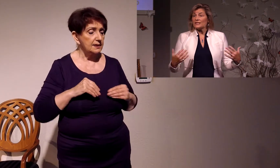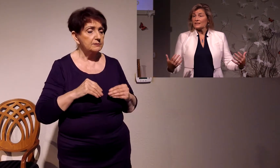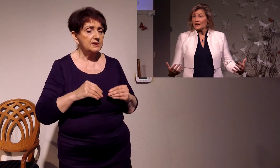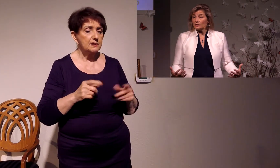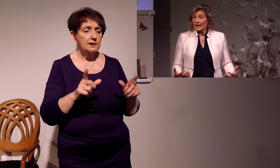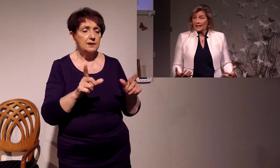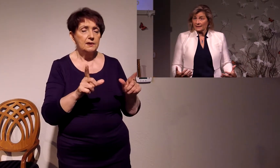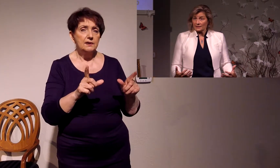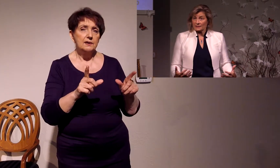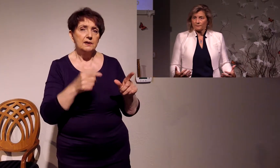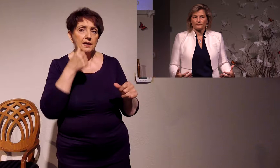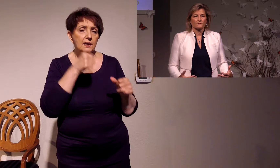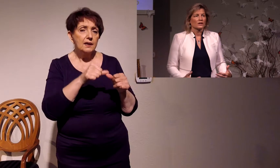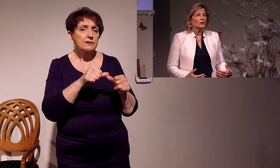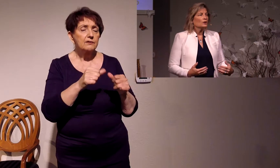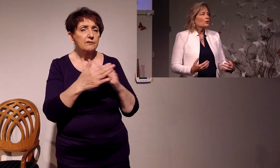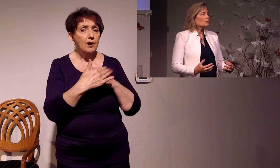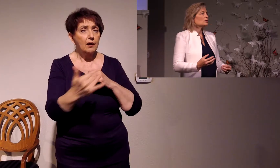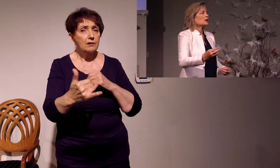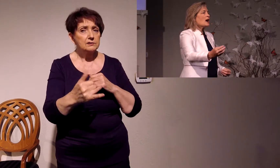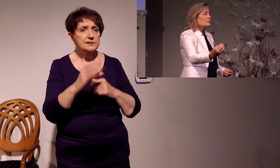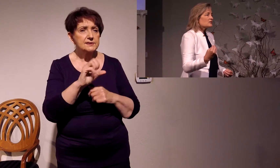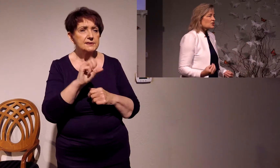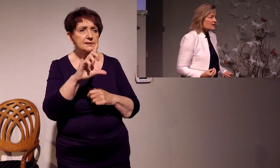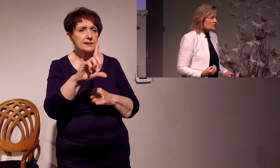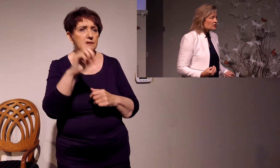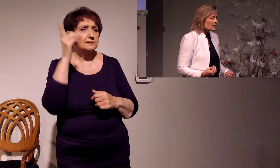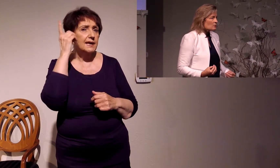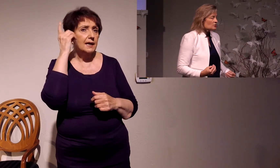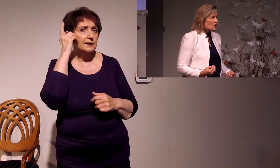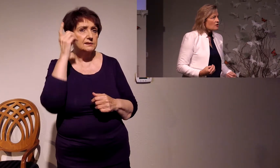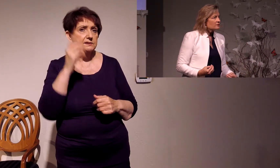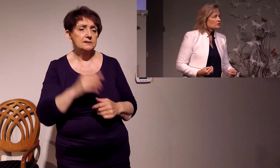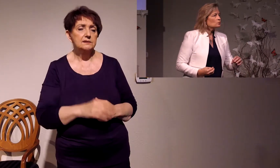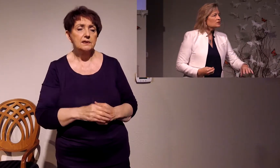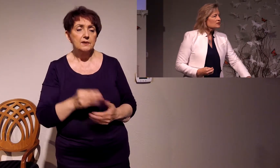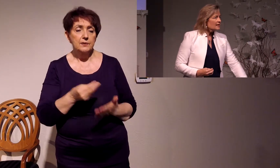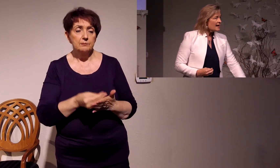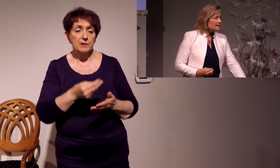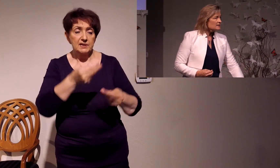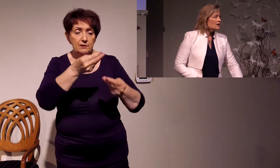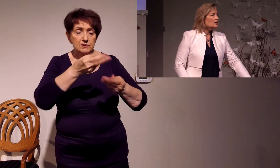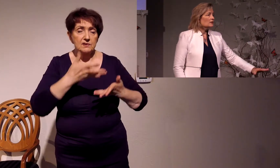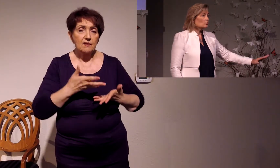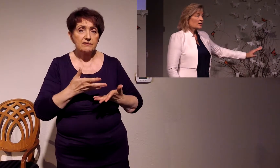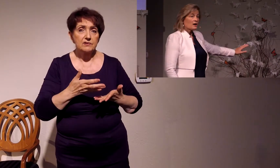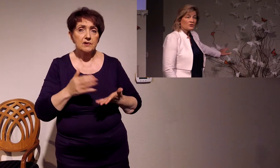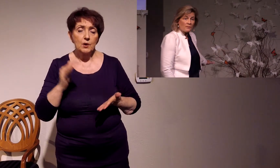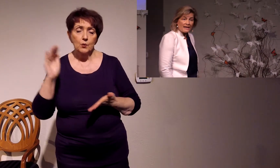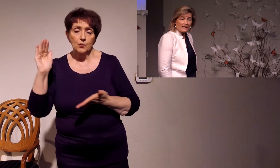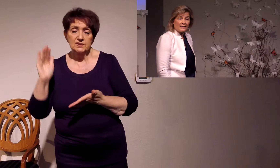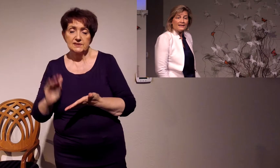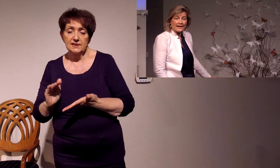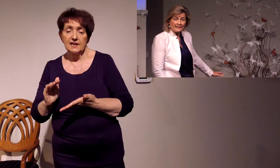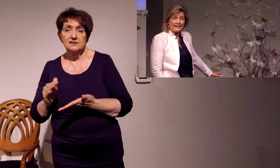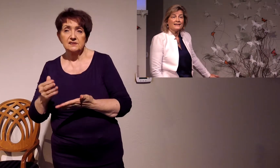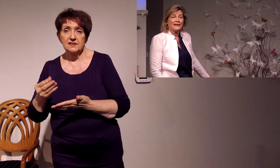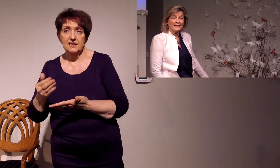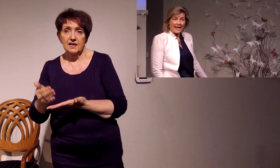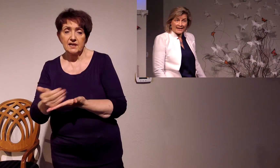to CSLDallas, the compensation that I was offered was less than what I was making